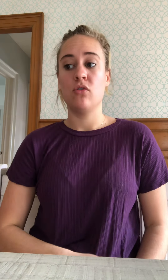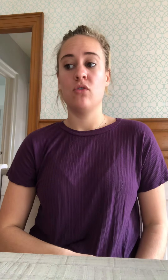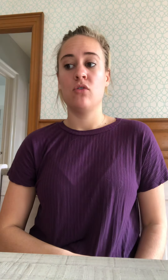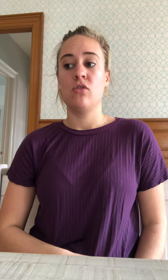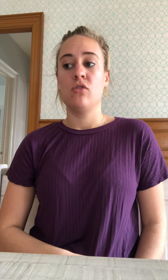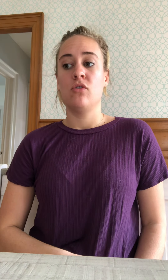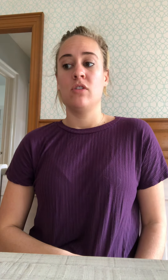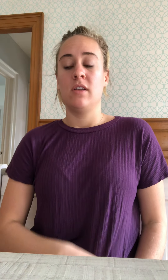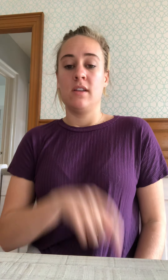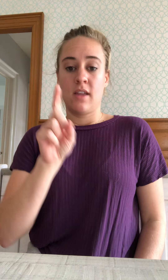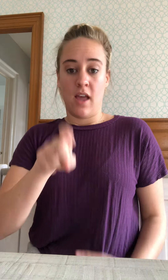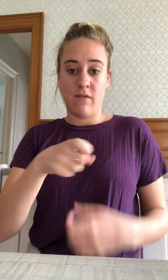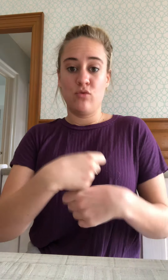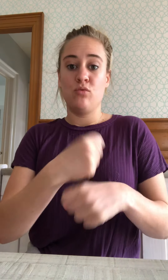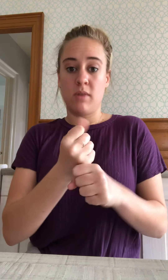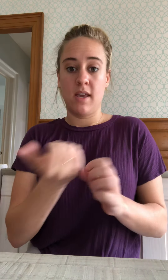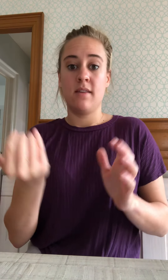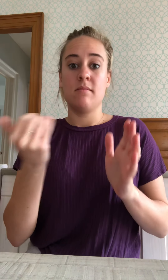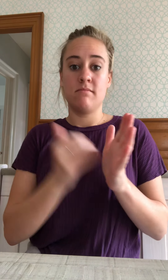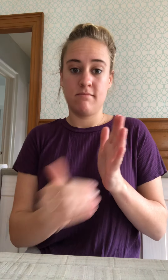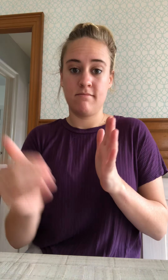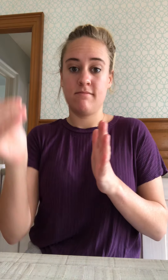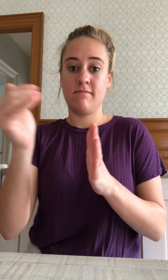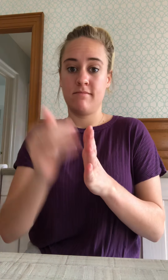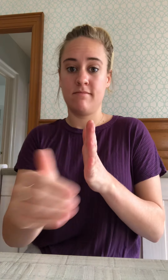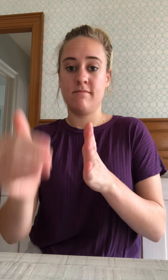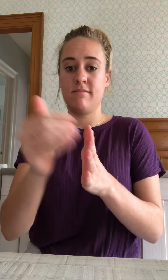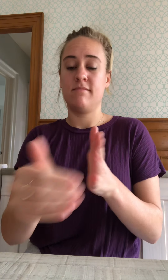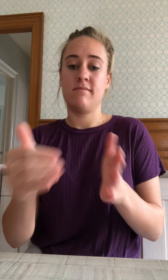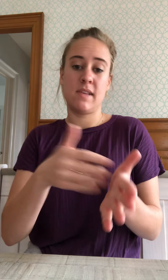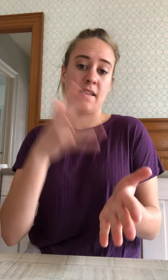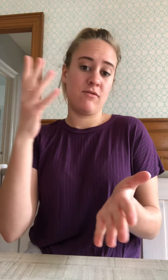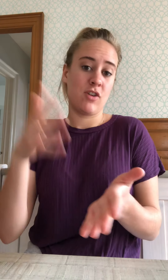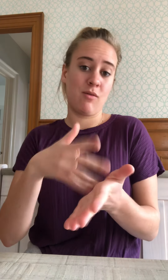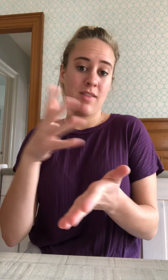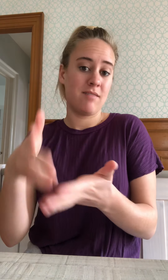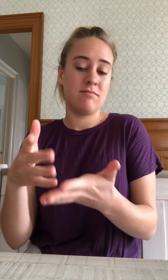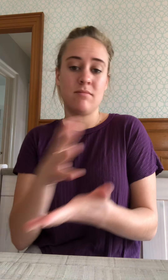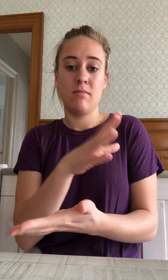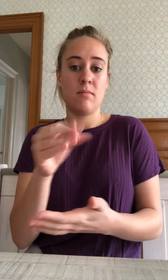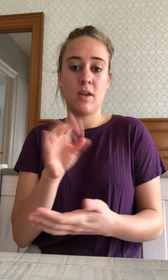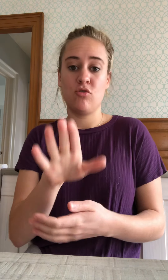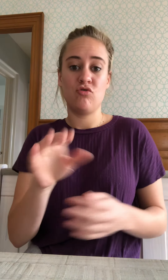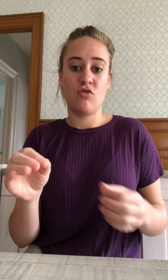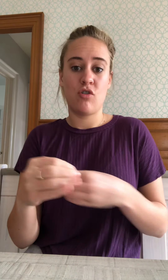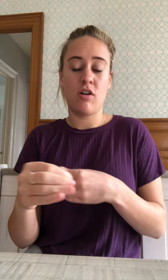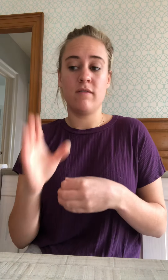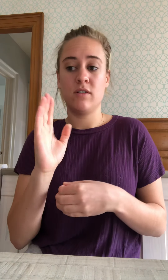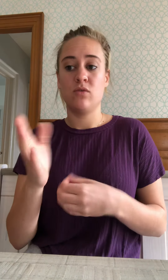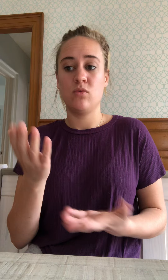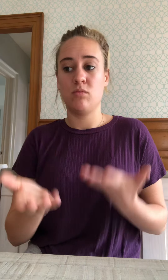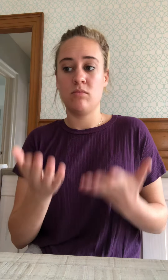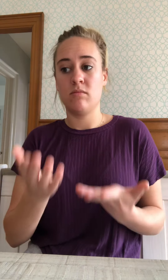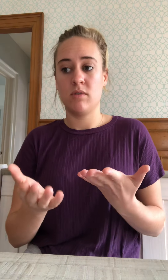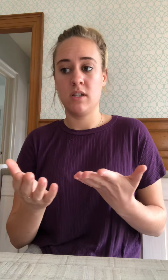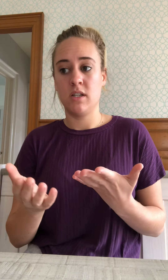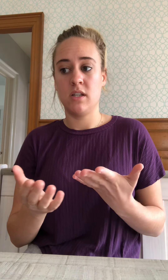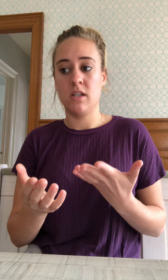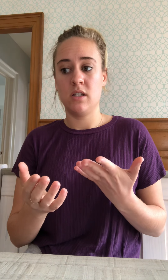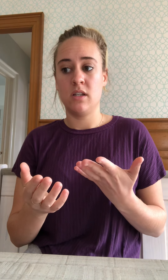be remade periodically, and the practice will most likely pass on lab costs to them,